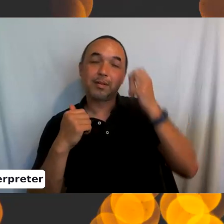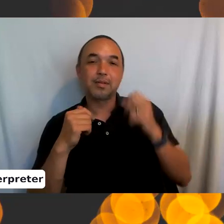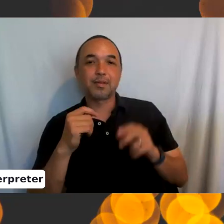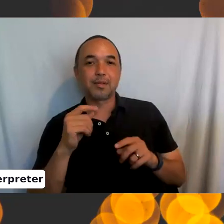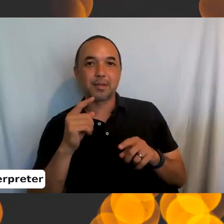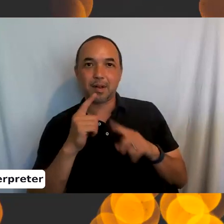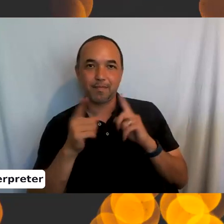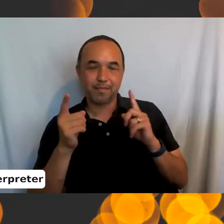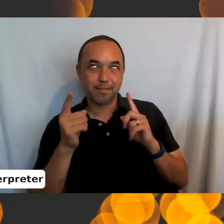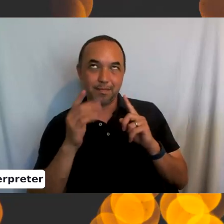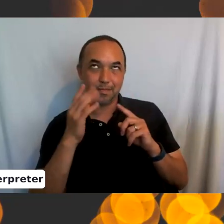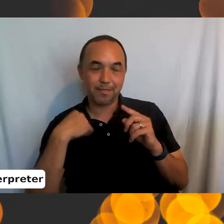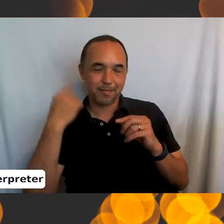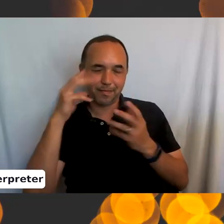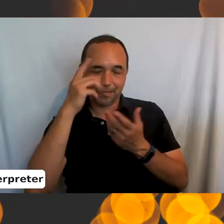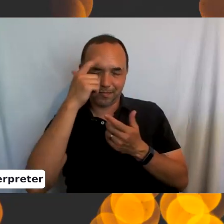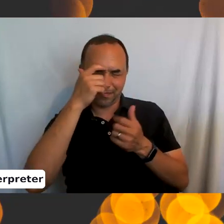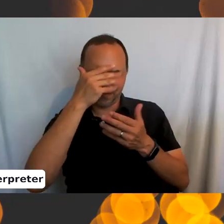little facts kind of swirl around. But